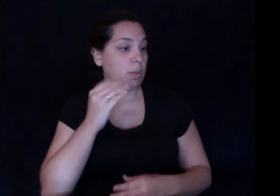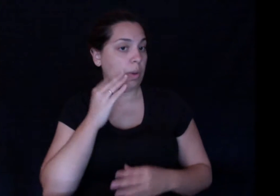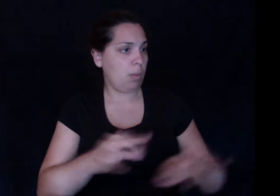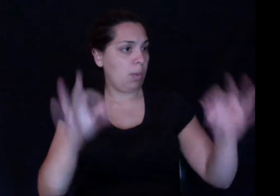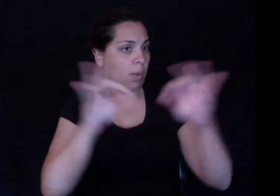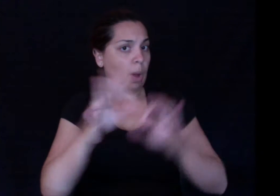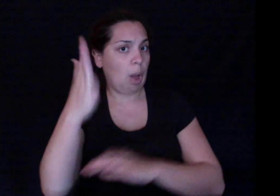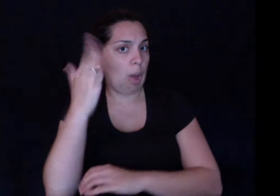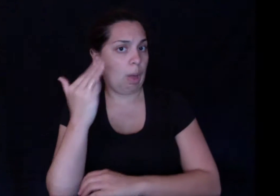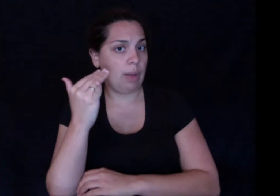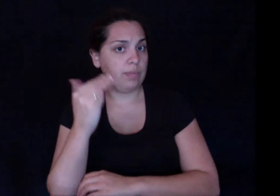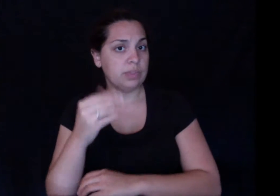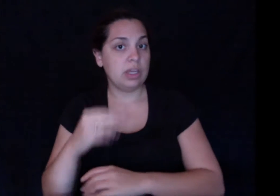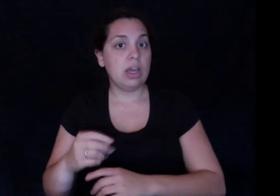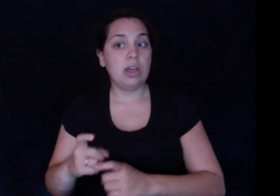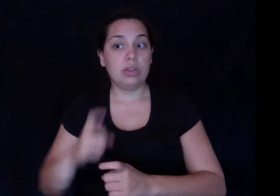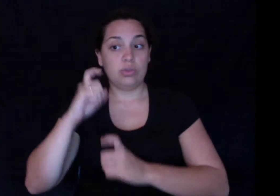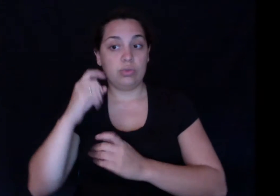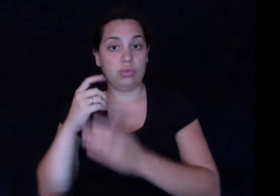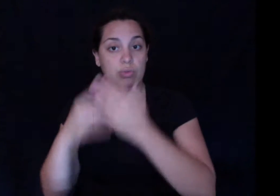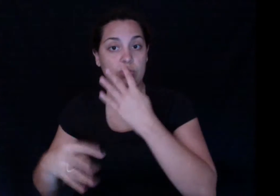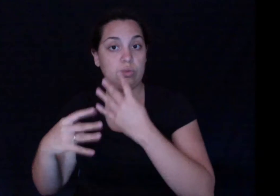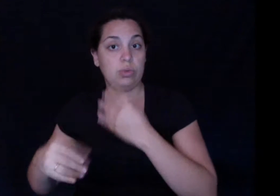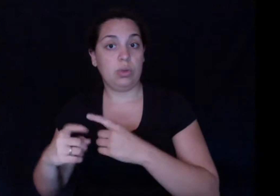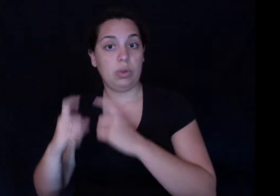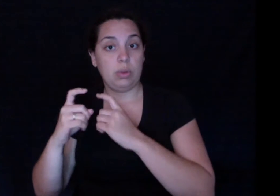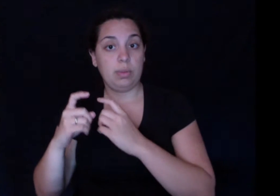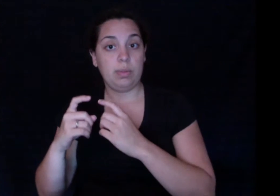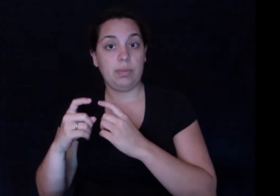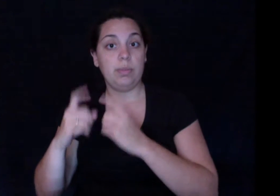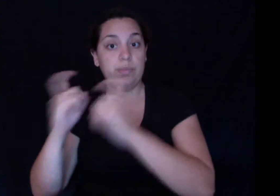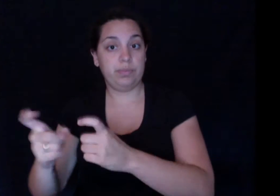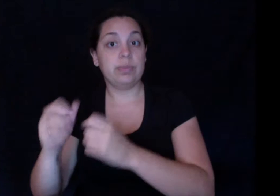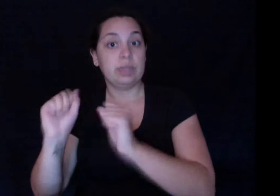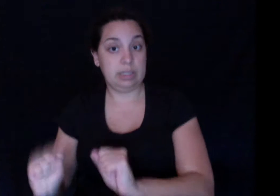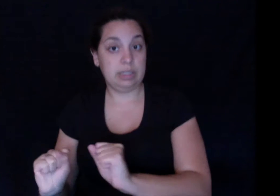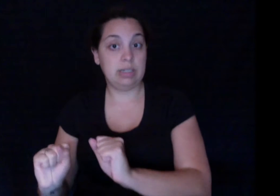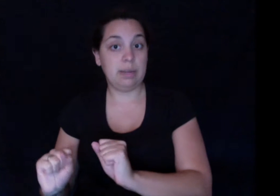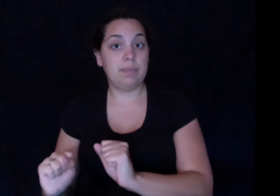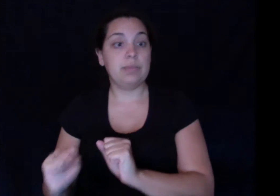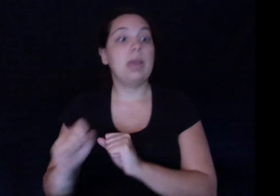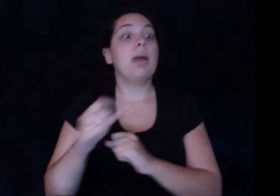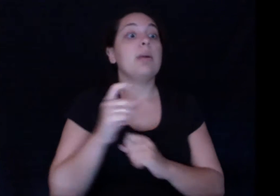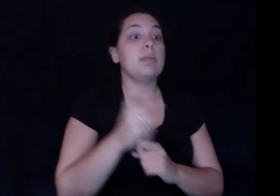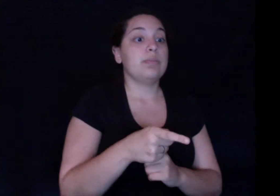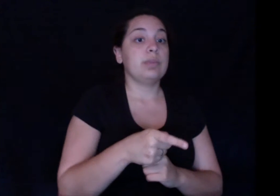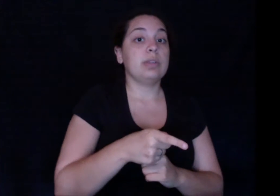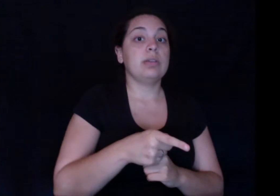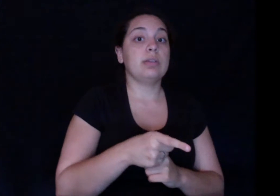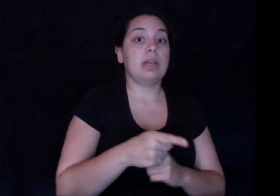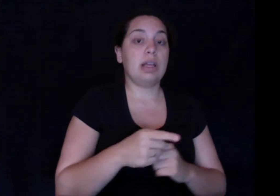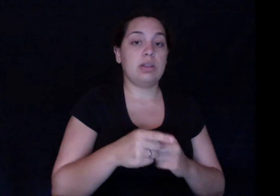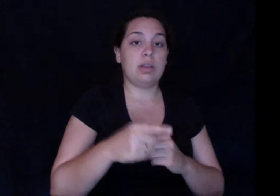18 in those days, I become a donor, and I started donating 2 days after I turned 18, and I've been donating ever